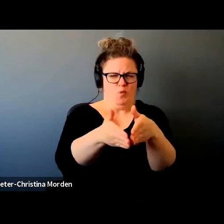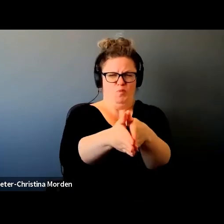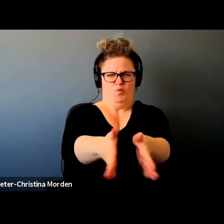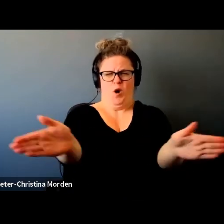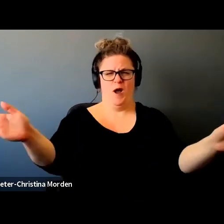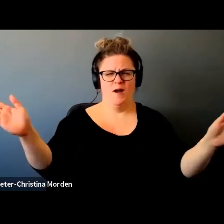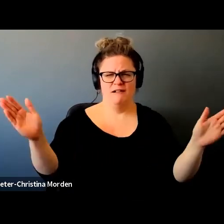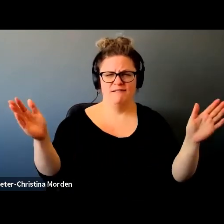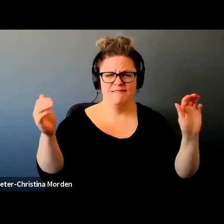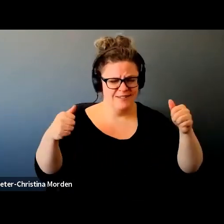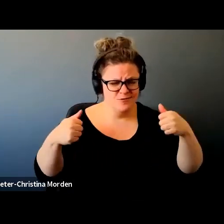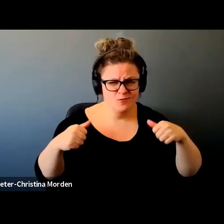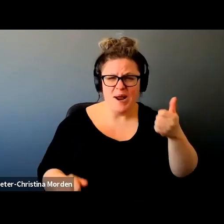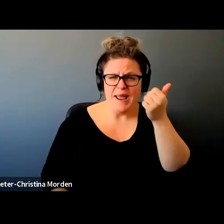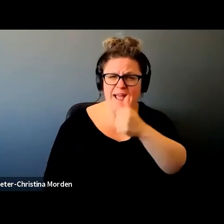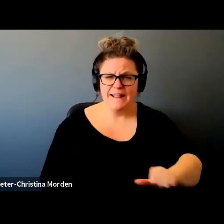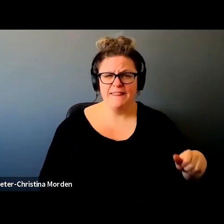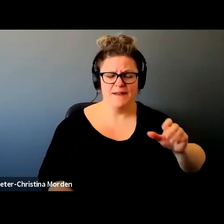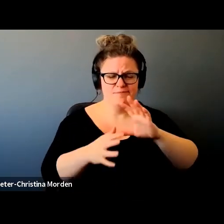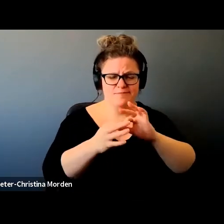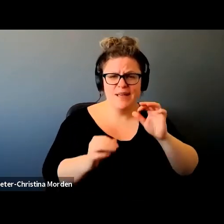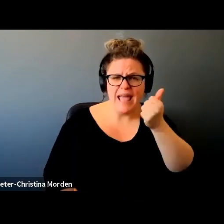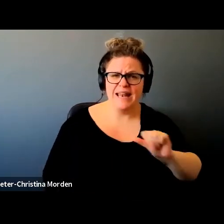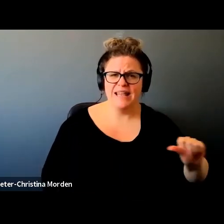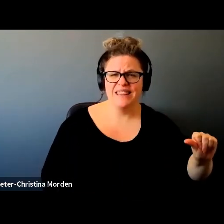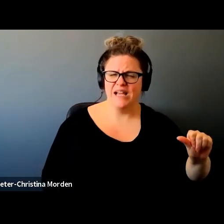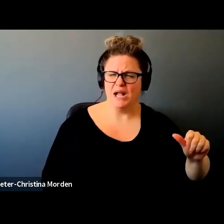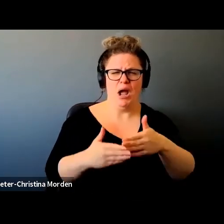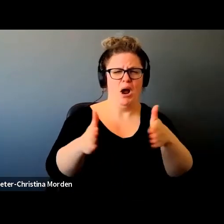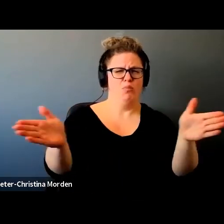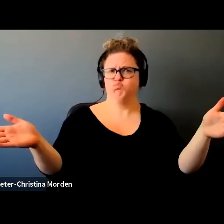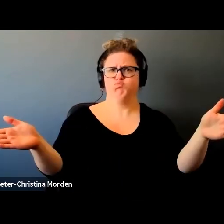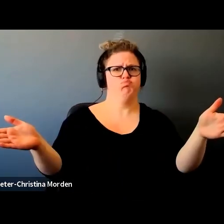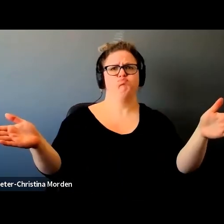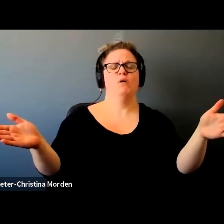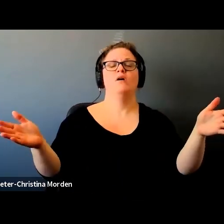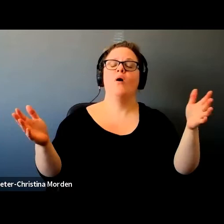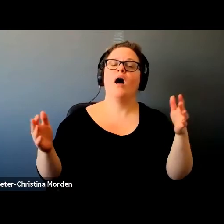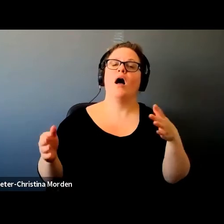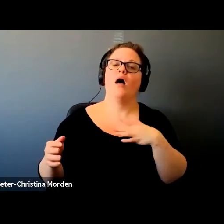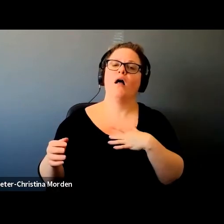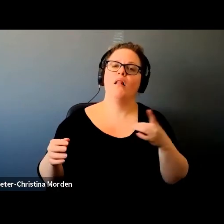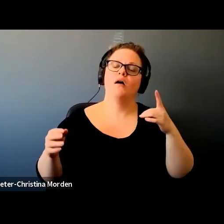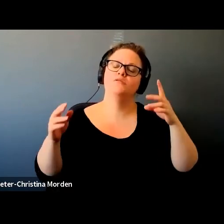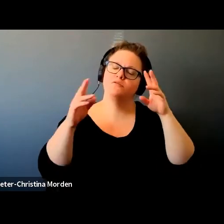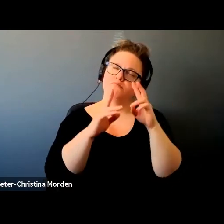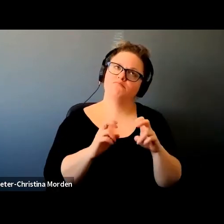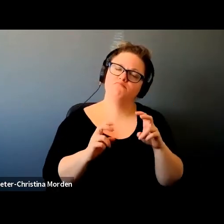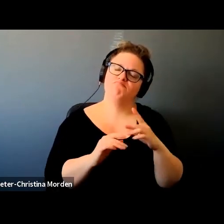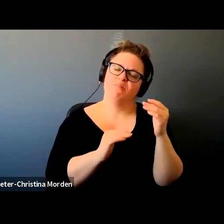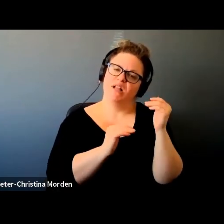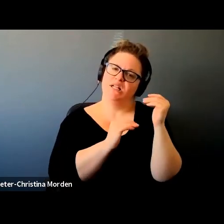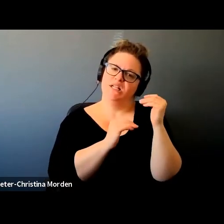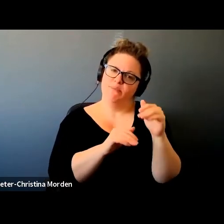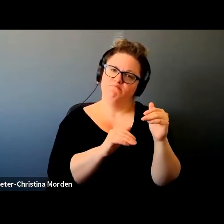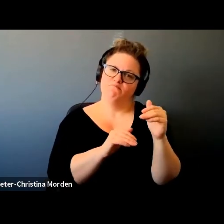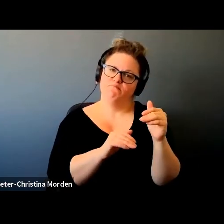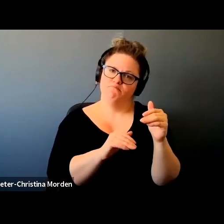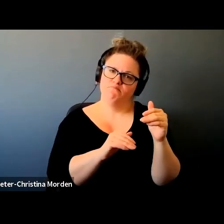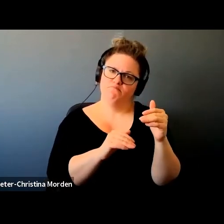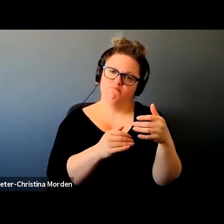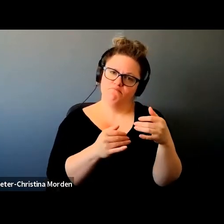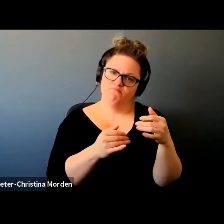anything, everything is possible. So I like to really look at what is limiting my artistic opportunities or what I'm doing.